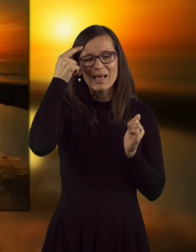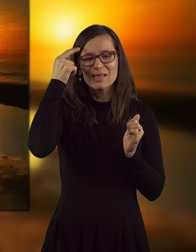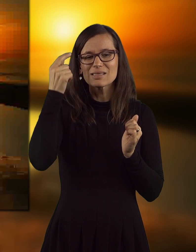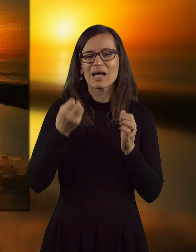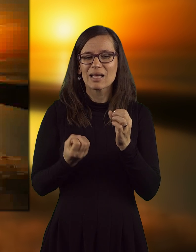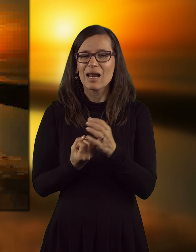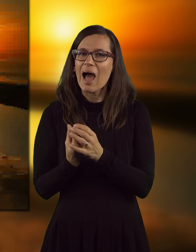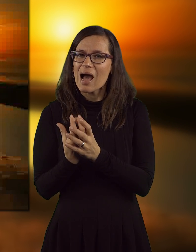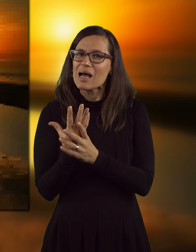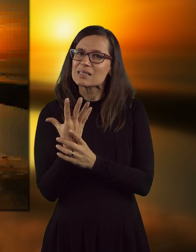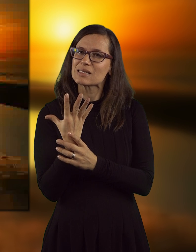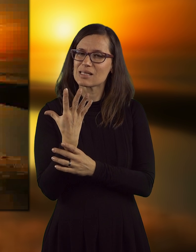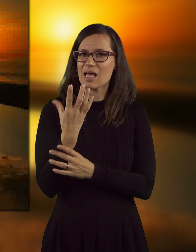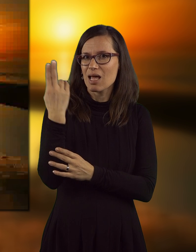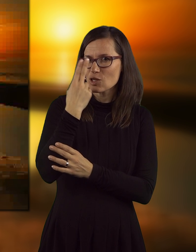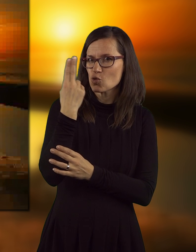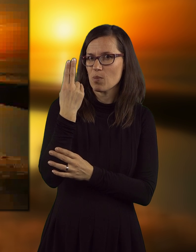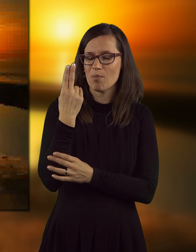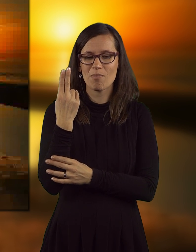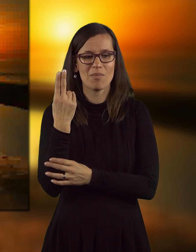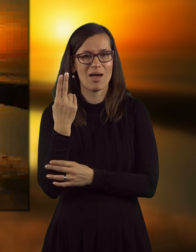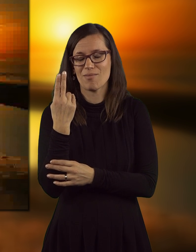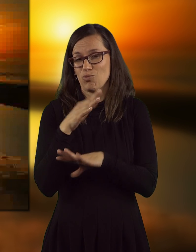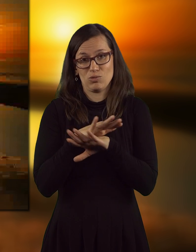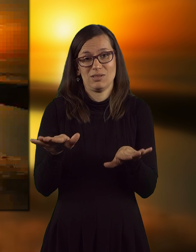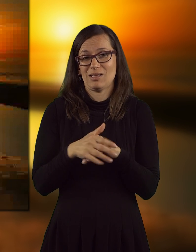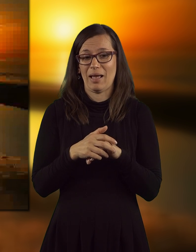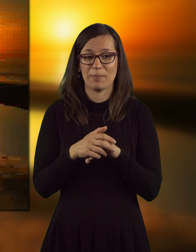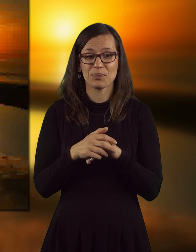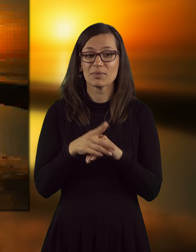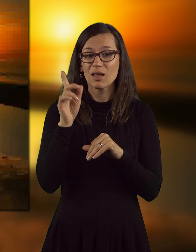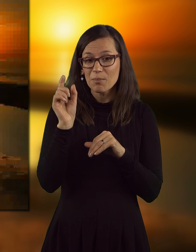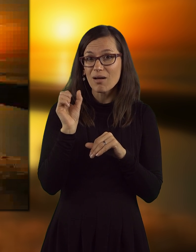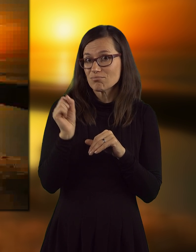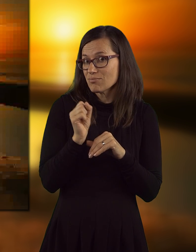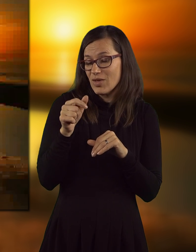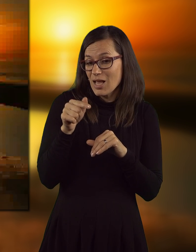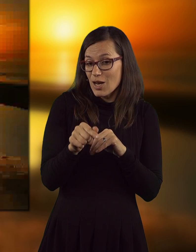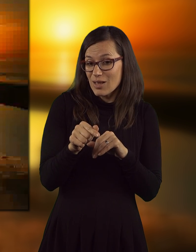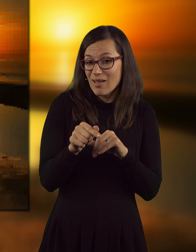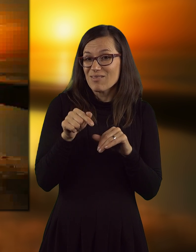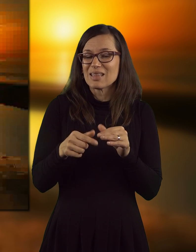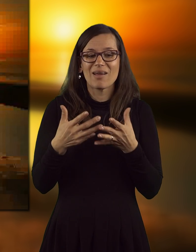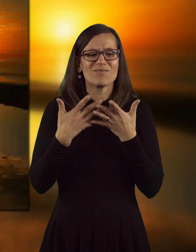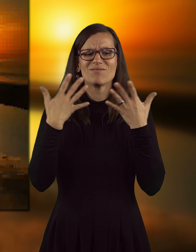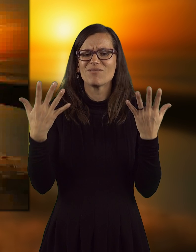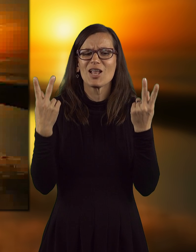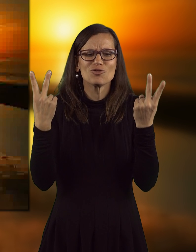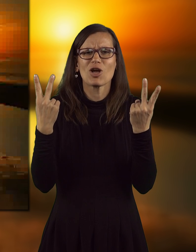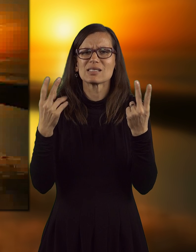that expands and evolves and understands and knows. And that intelligence, and yet here you are in